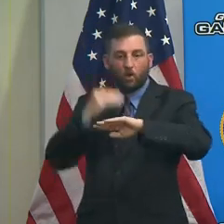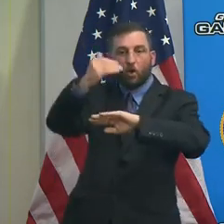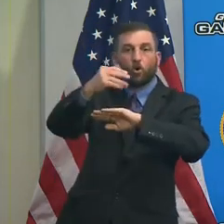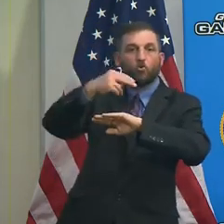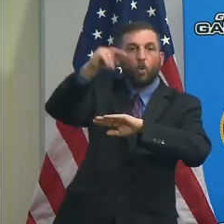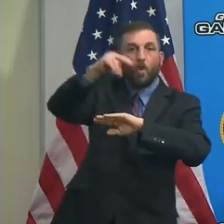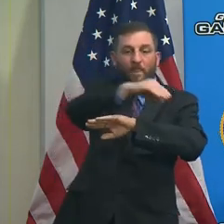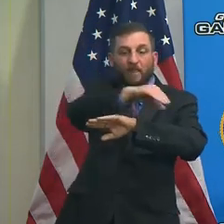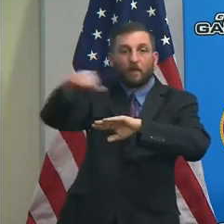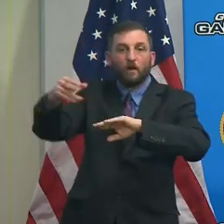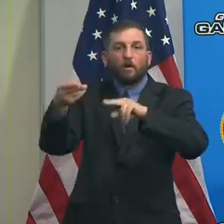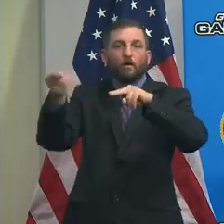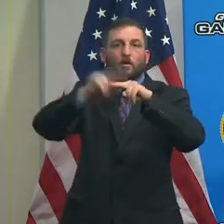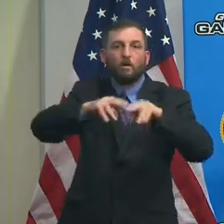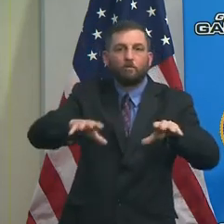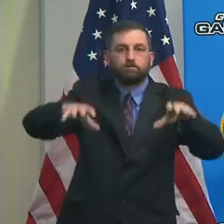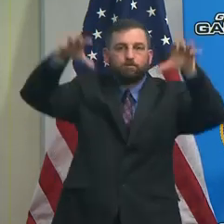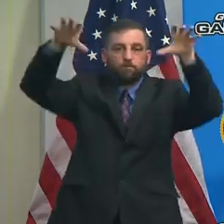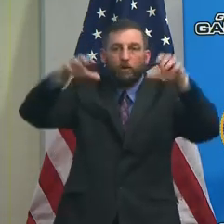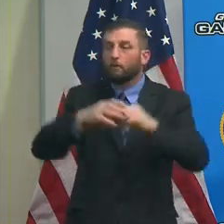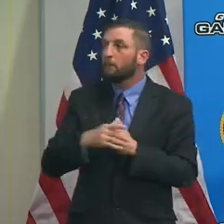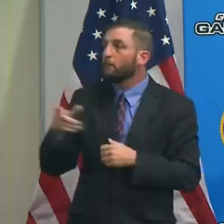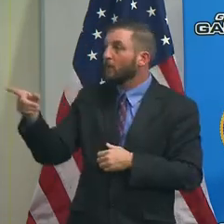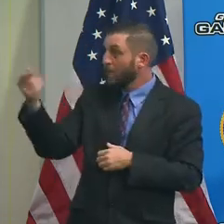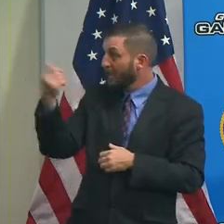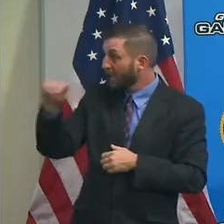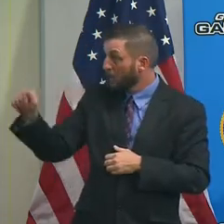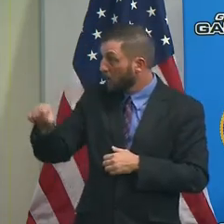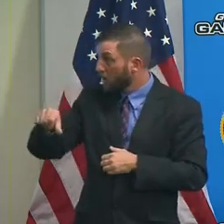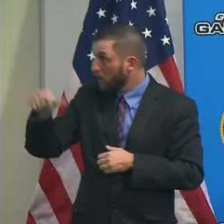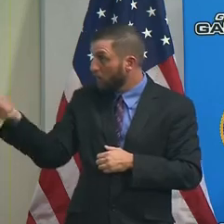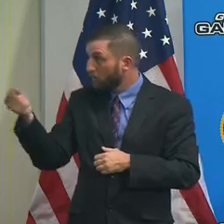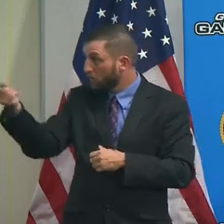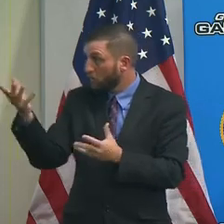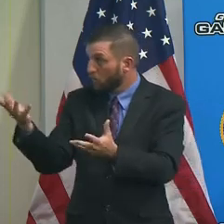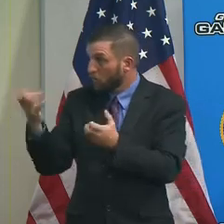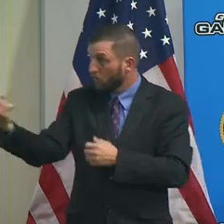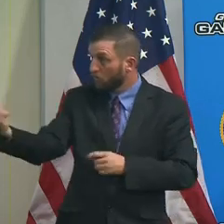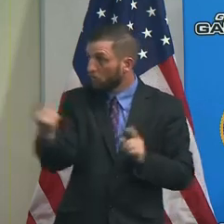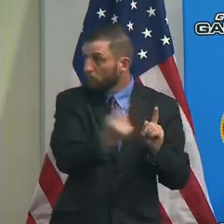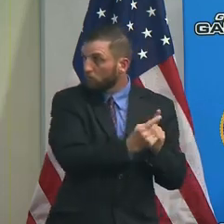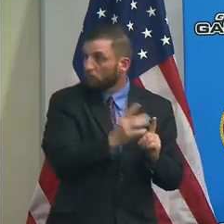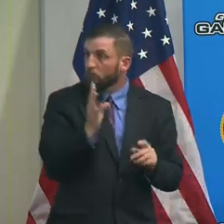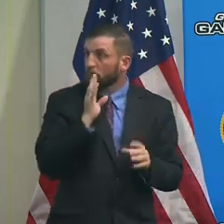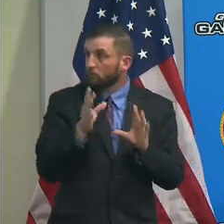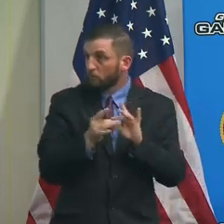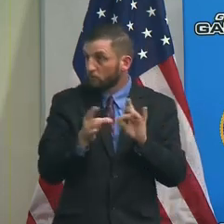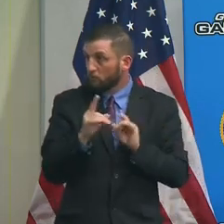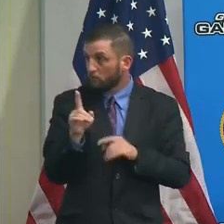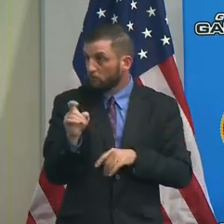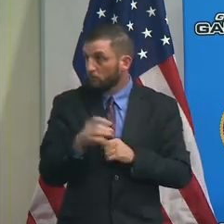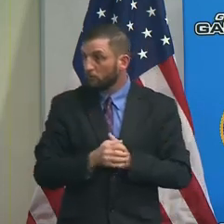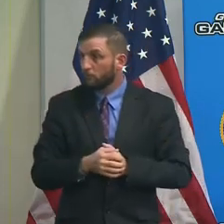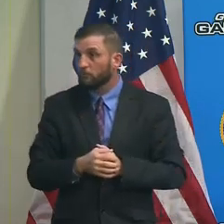that island as well. So, General Hopkins, if there's other missions that you want to come in and mention, you could do